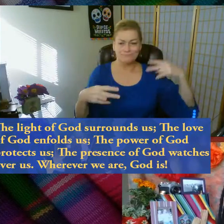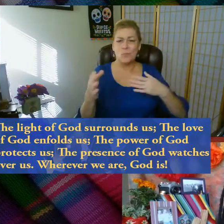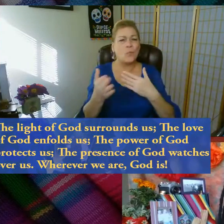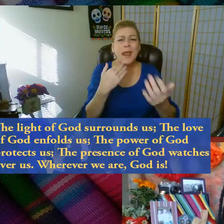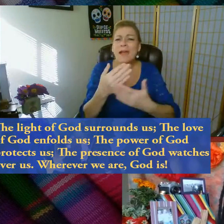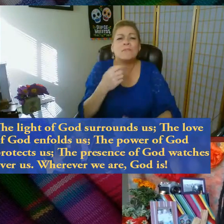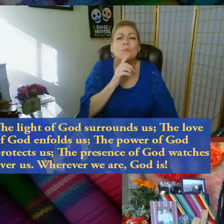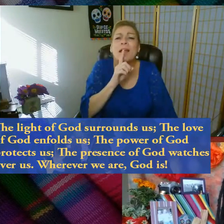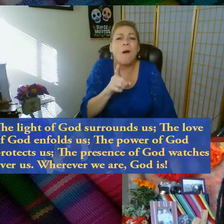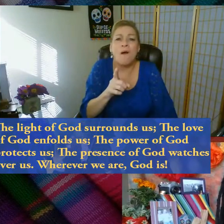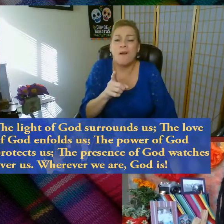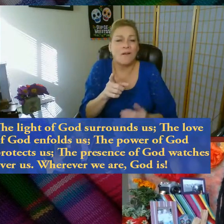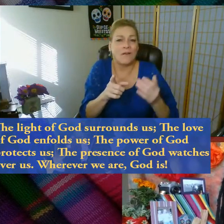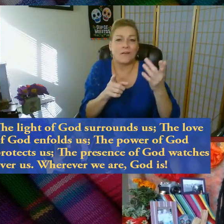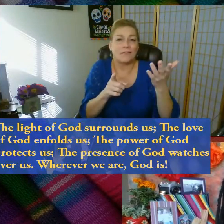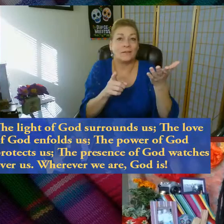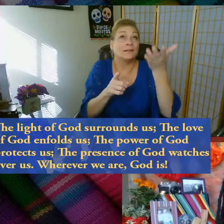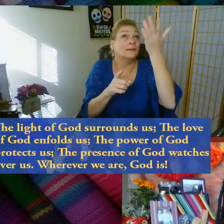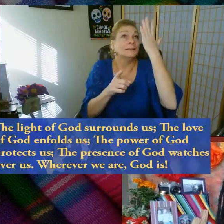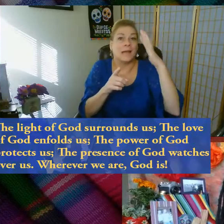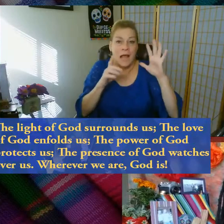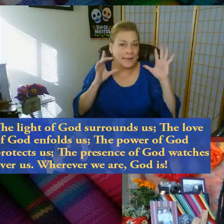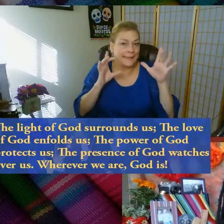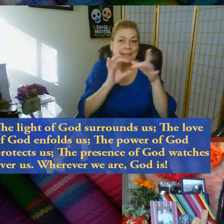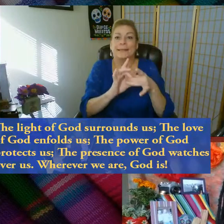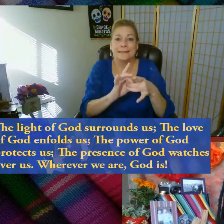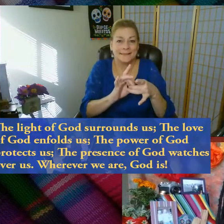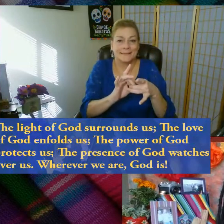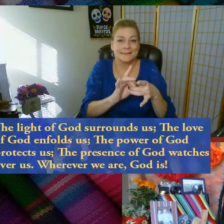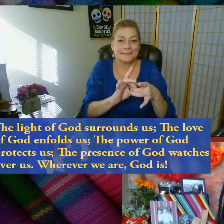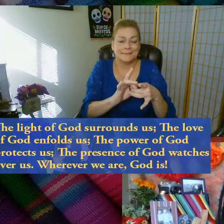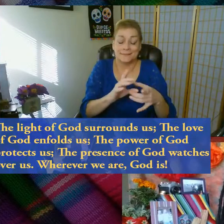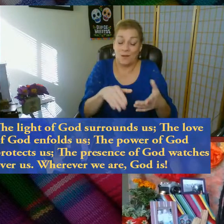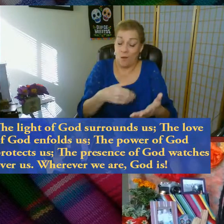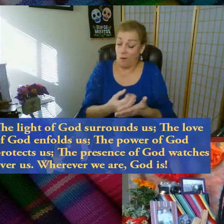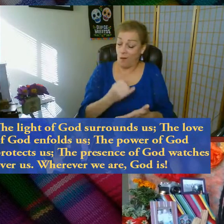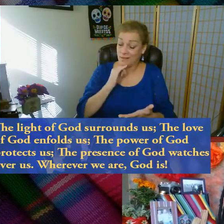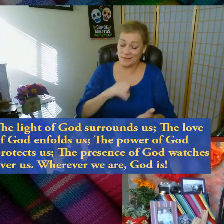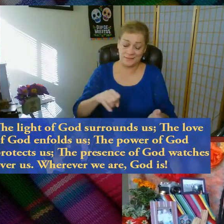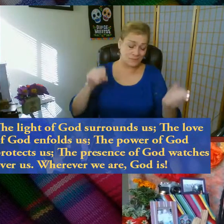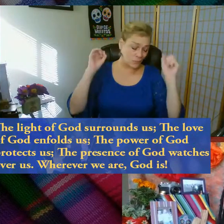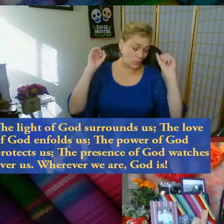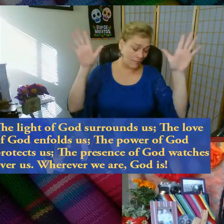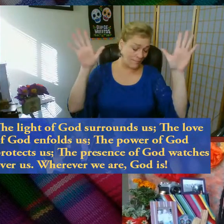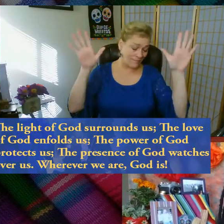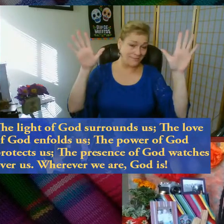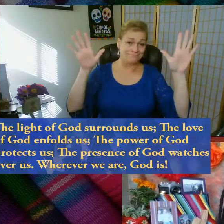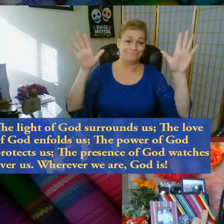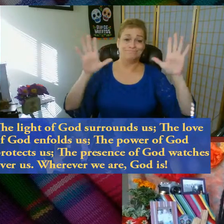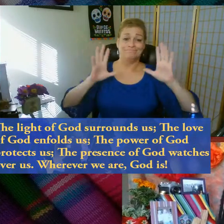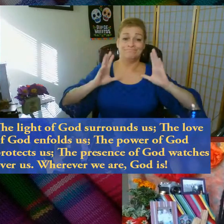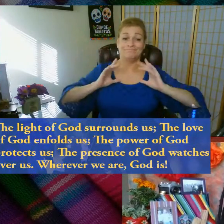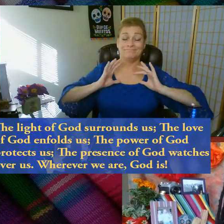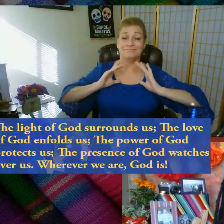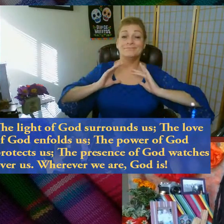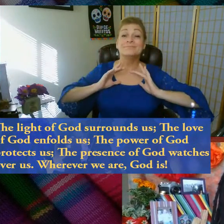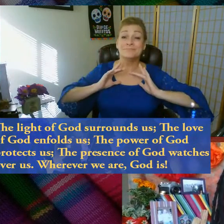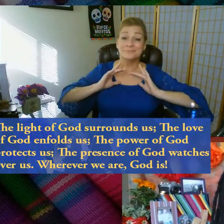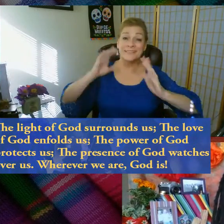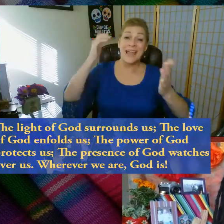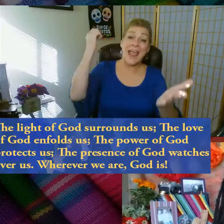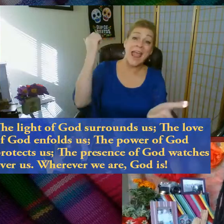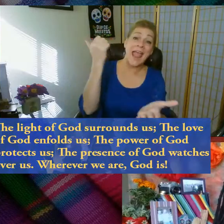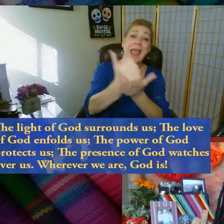Wherever we are, God is, and all is well. Amen